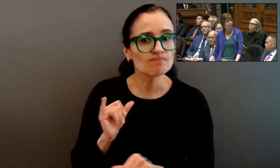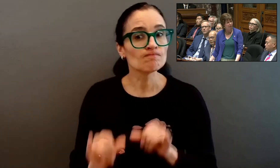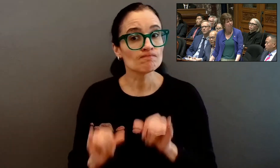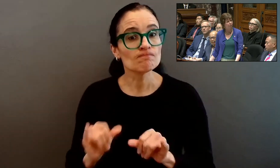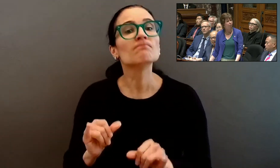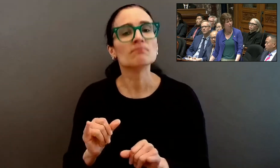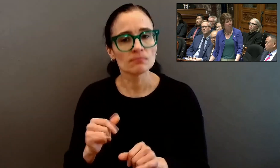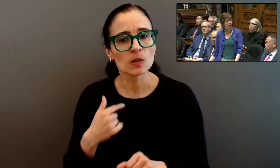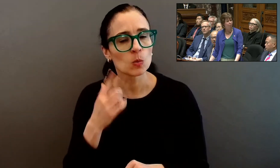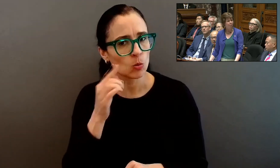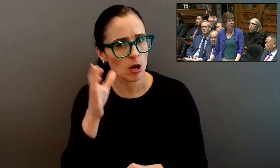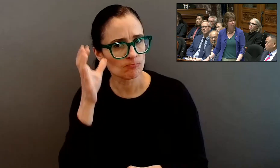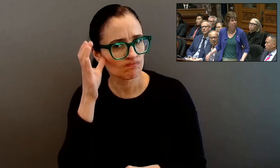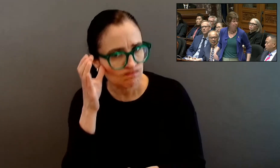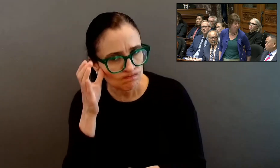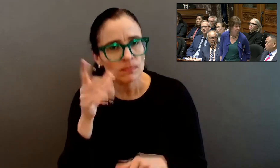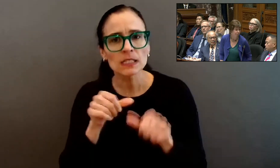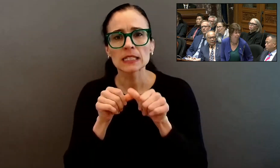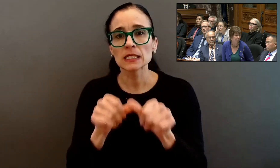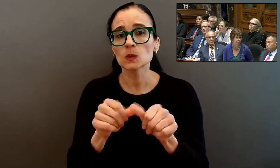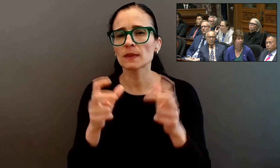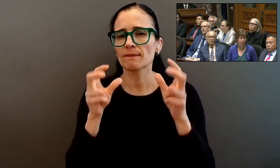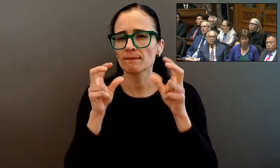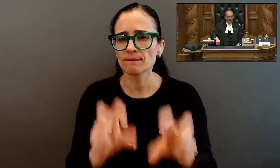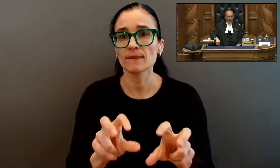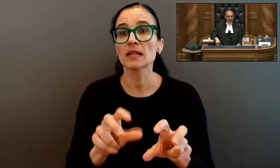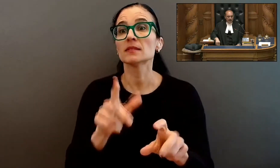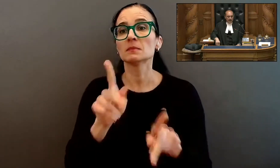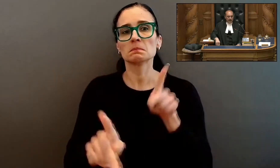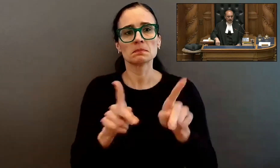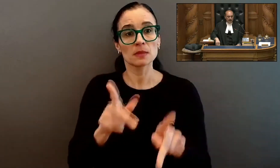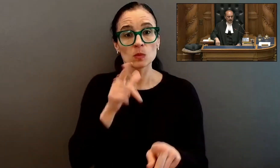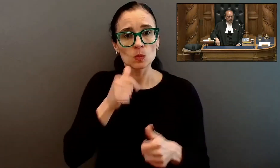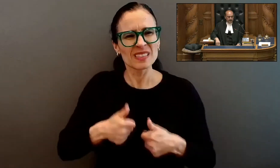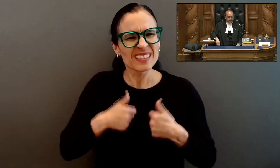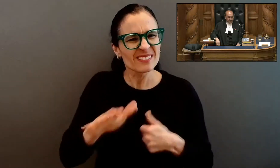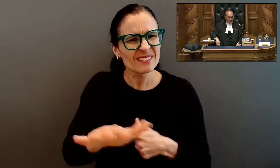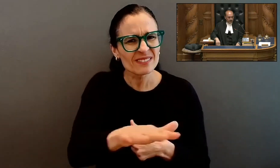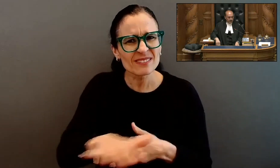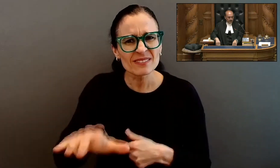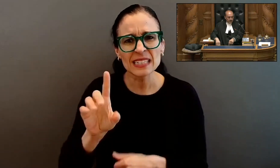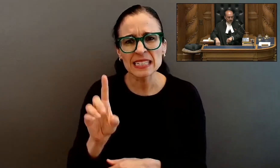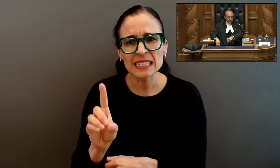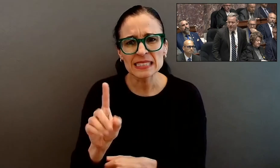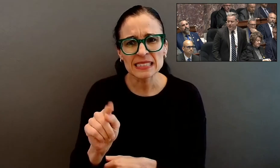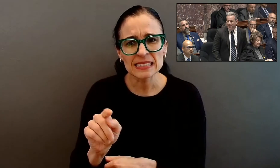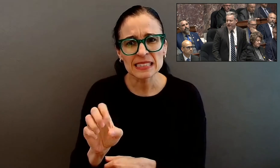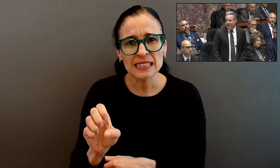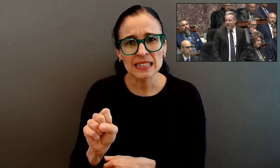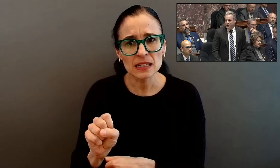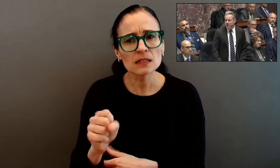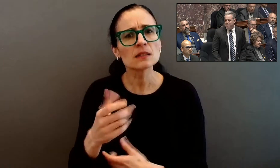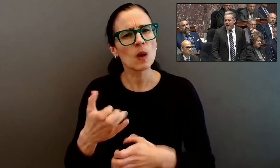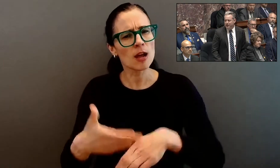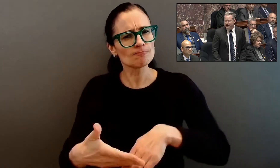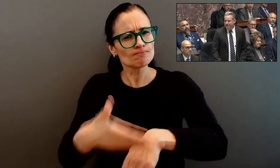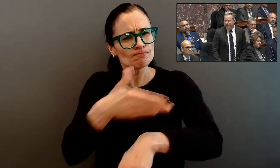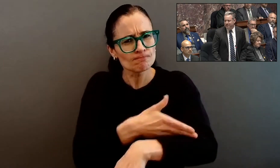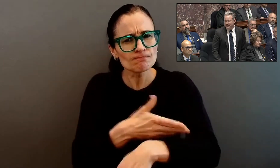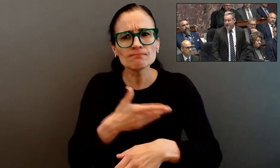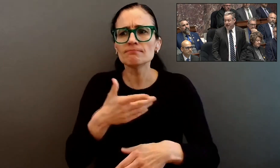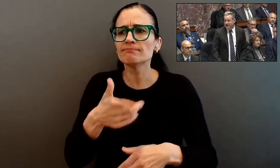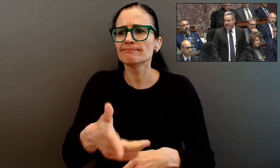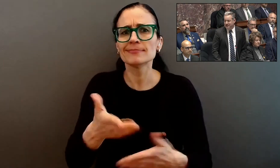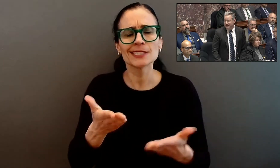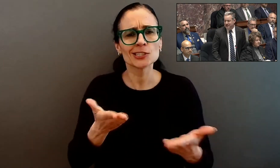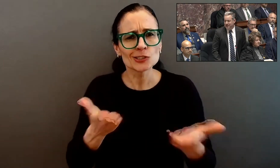and safer for community members. Member supplemental. Thank you, Mr. Speaker. Leadership matters.